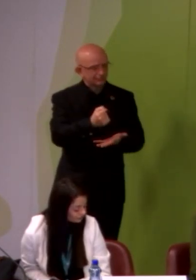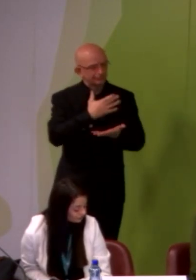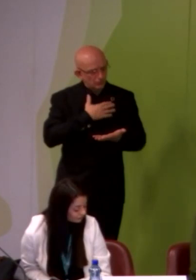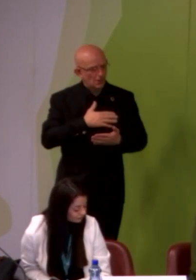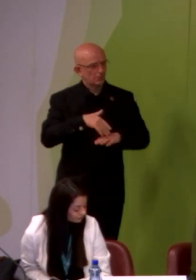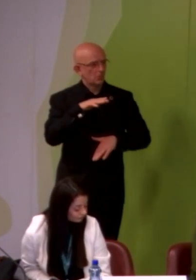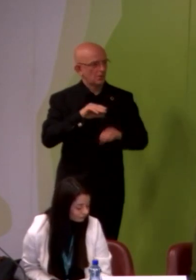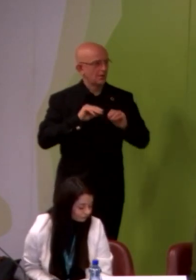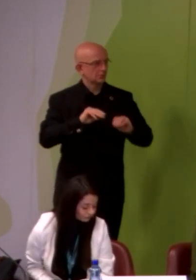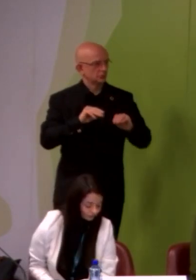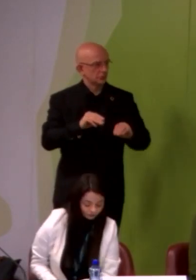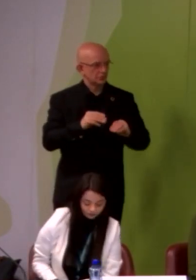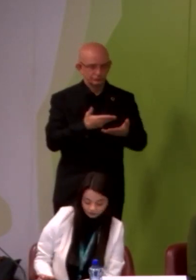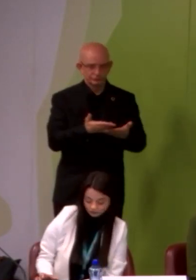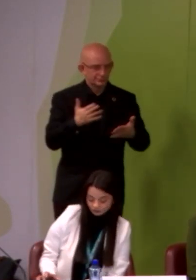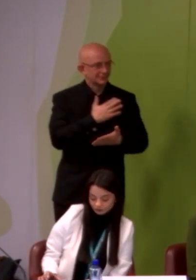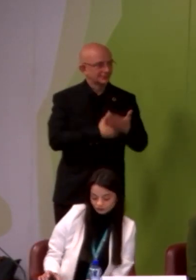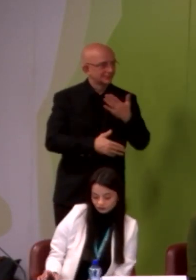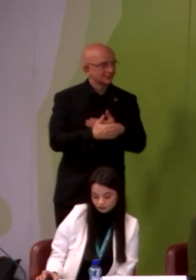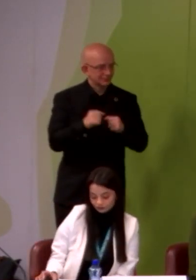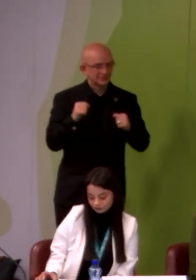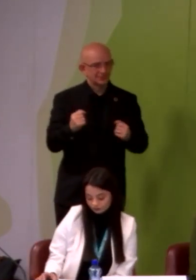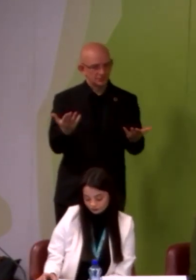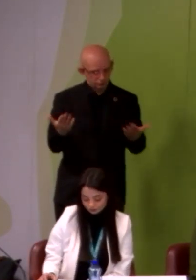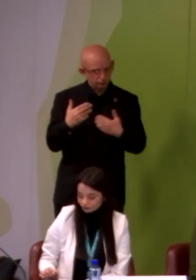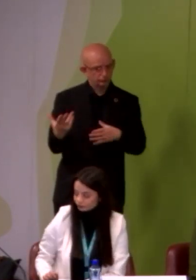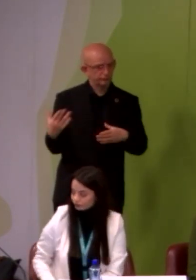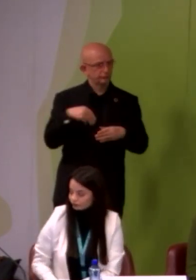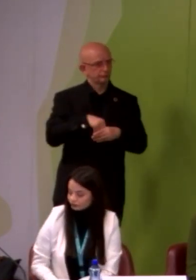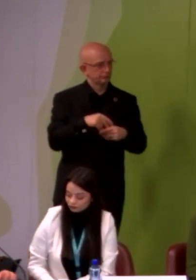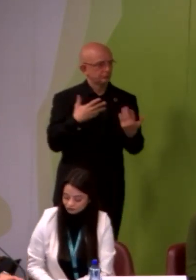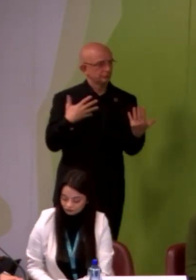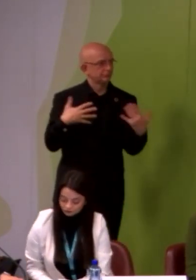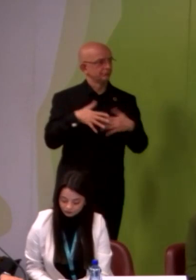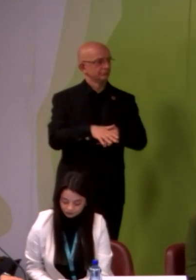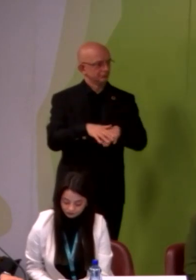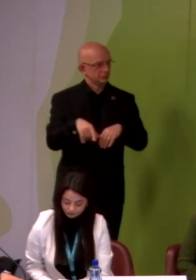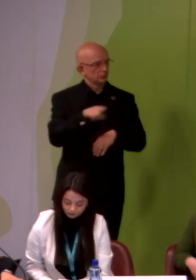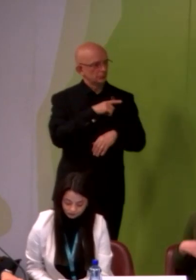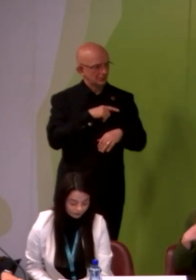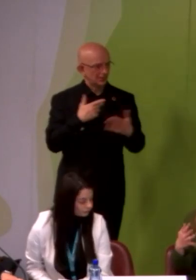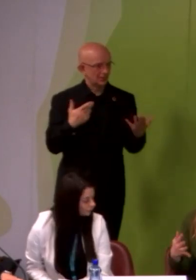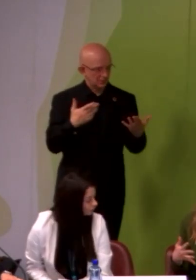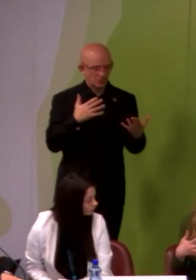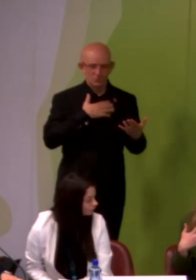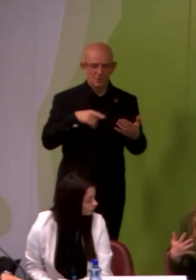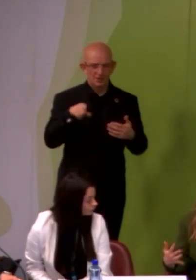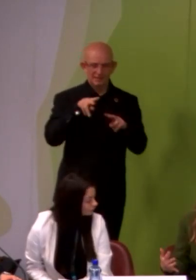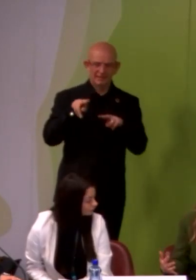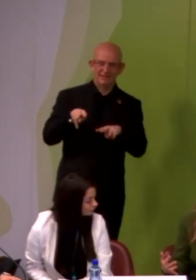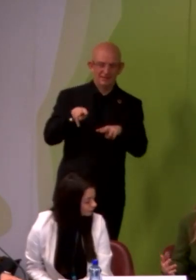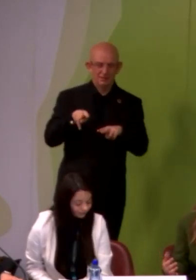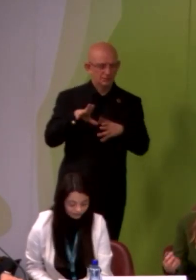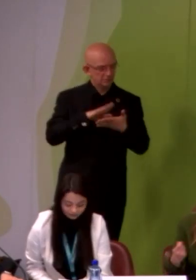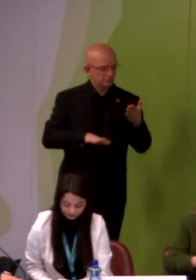disability mainstreamed into wider programs. And we need to break down the stigma that's associated with disability. And I'm summarizing it and making it sound